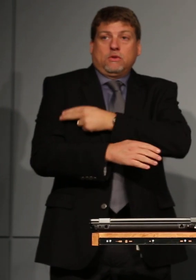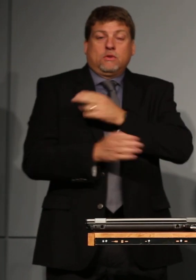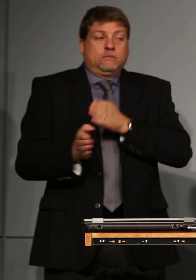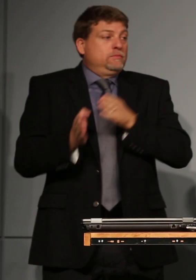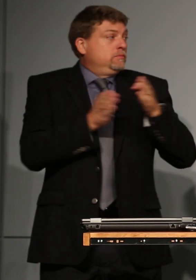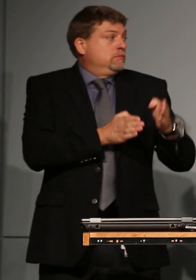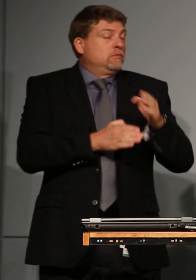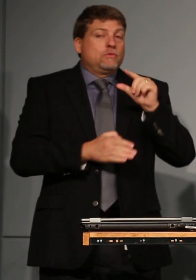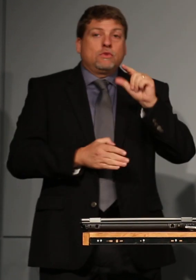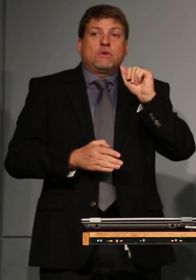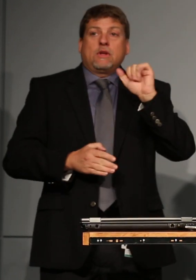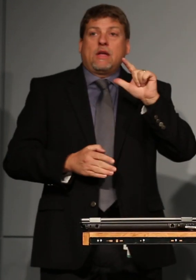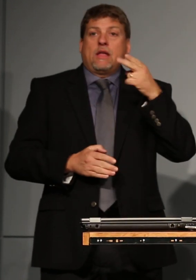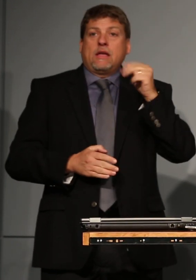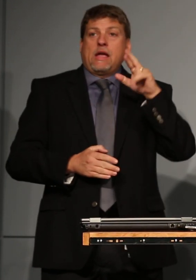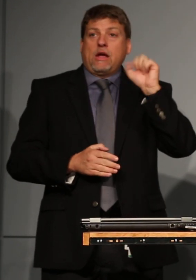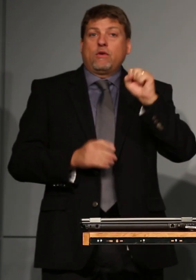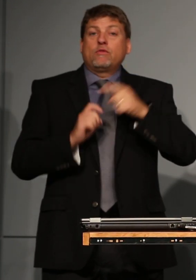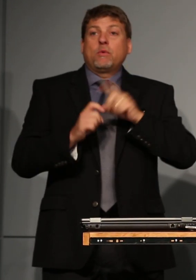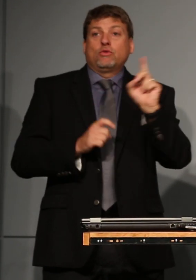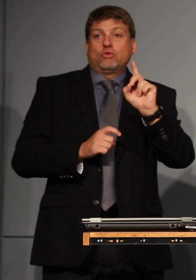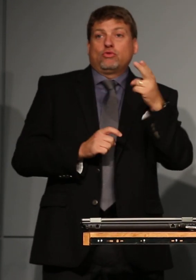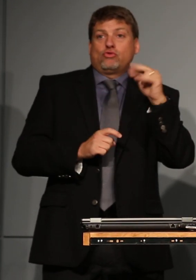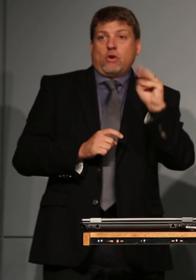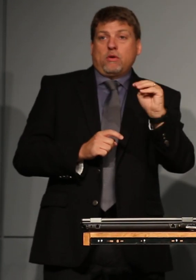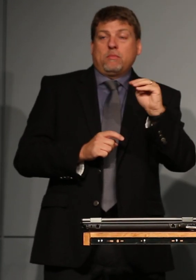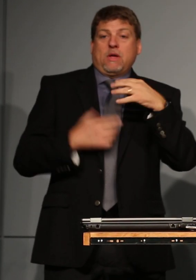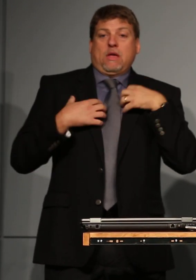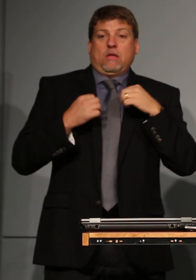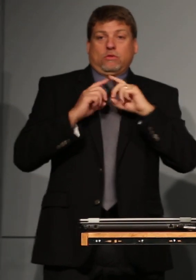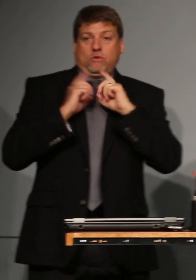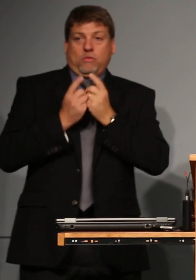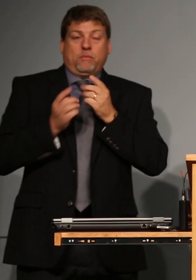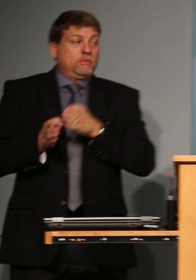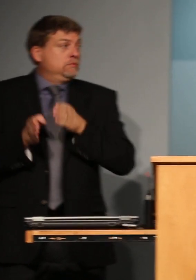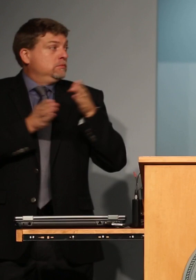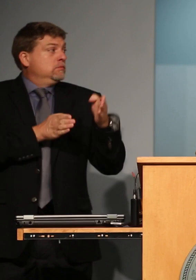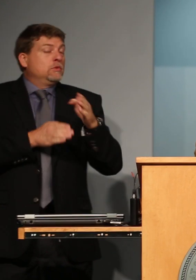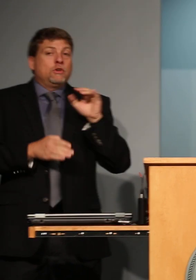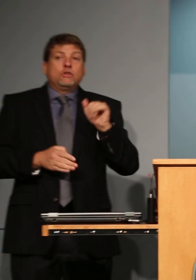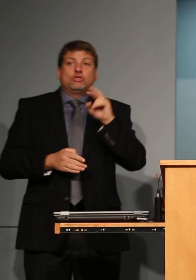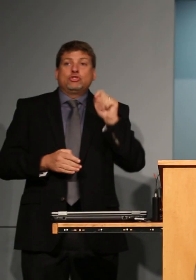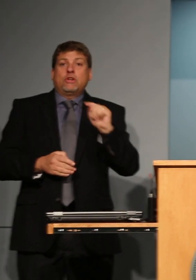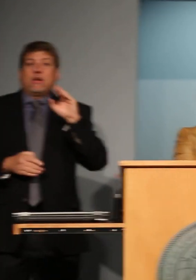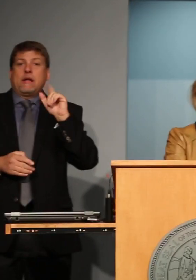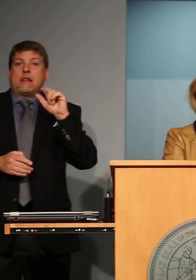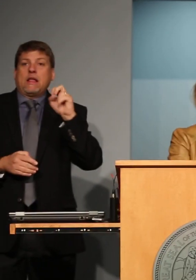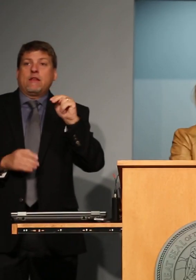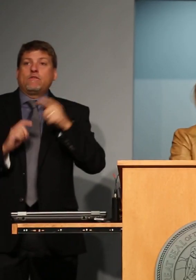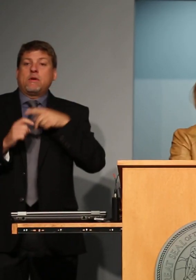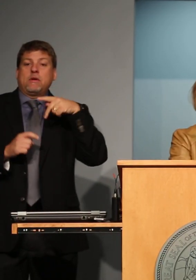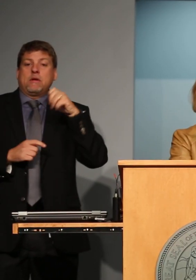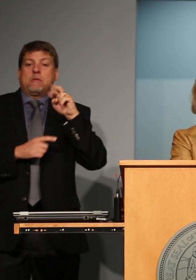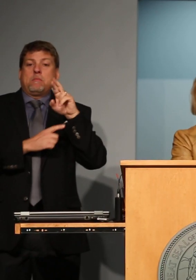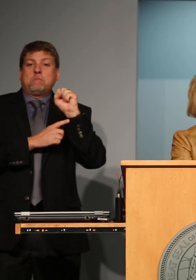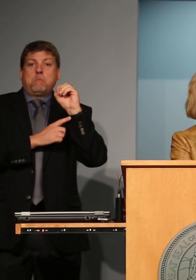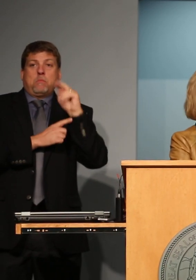Harris of the Durham Local Health Department, Janet Clayton of the Person County Local Health